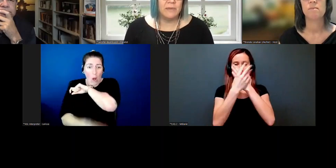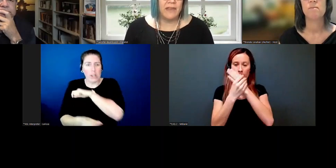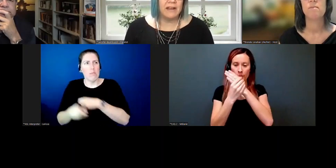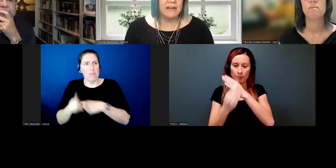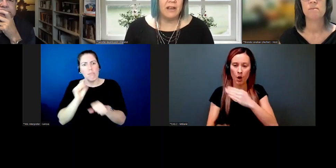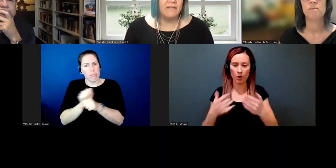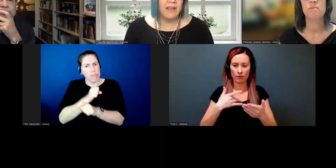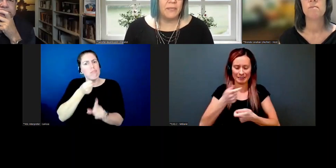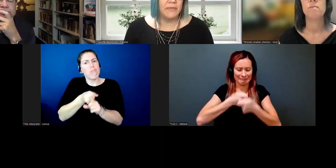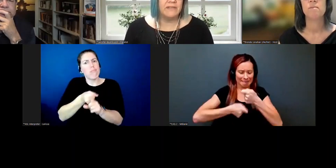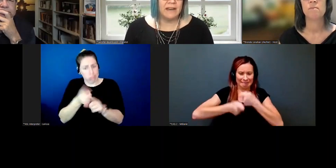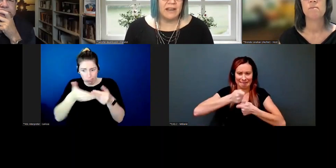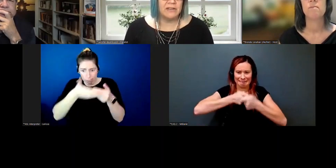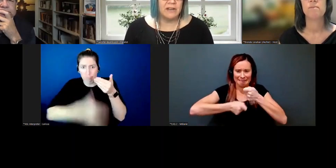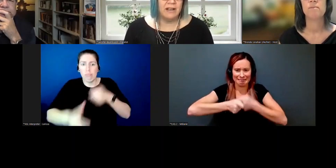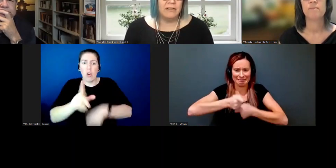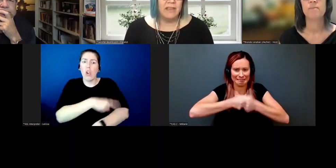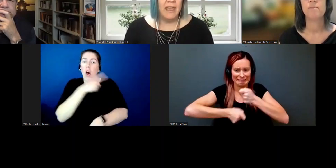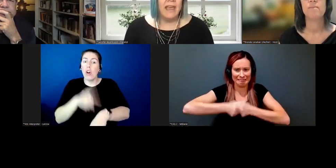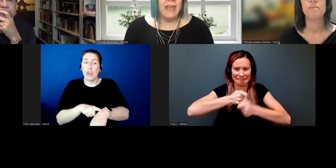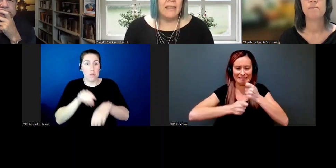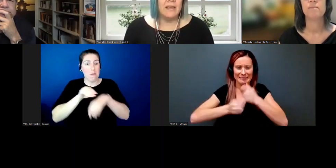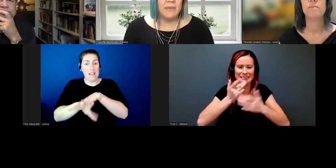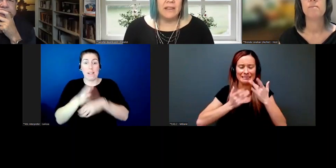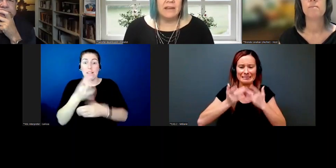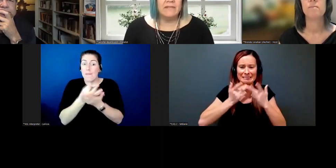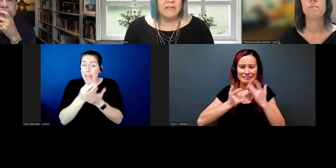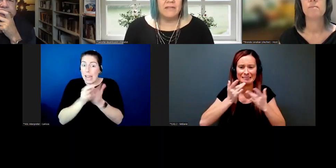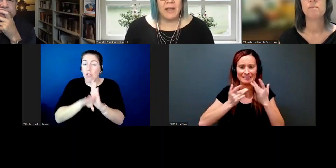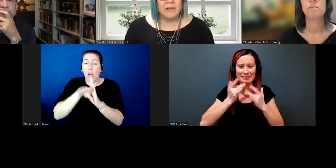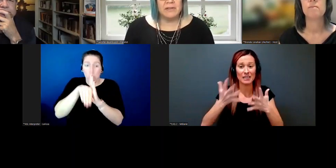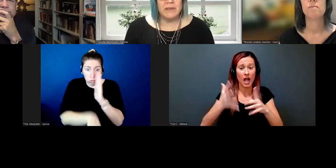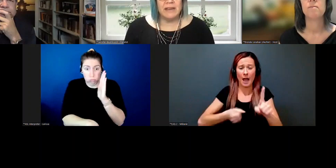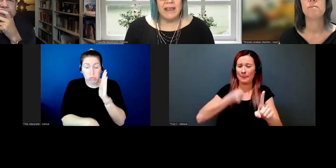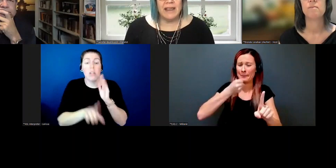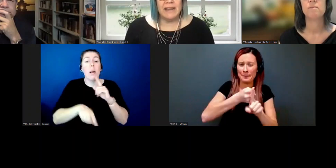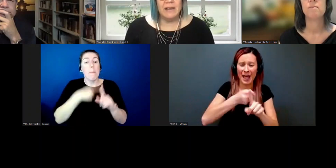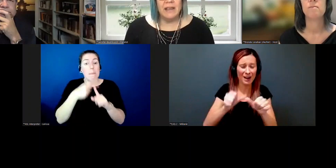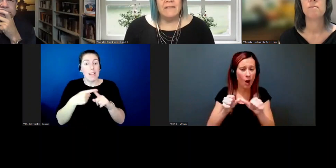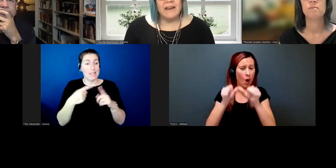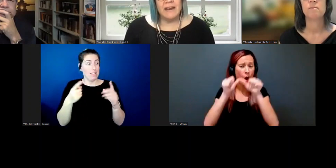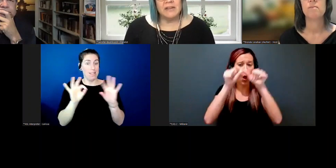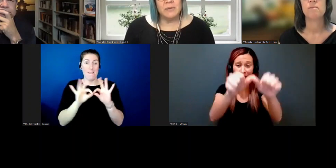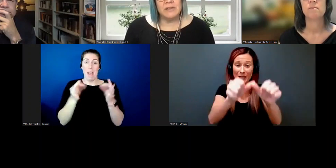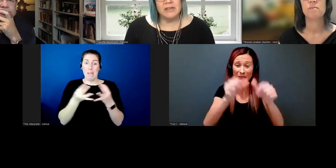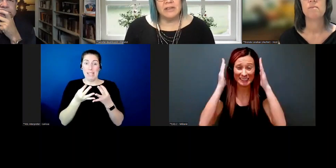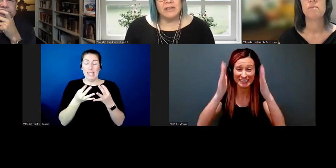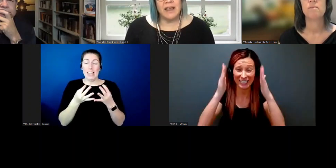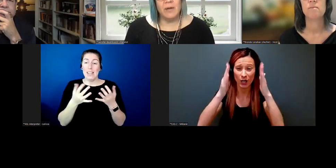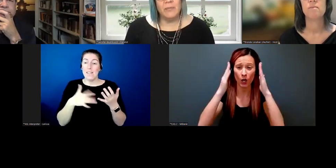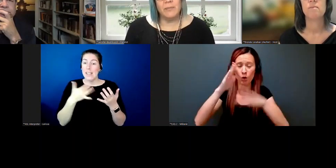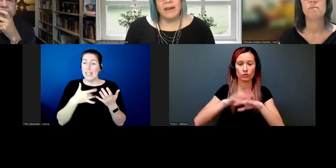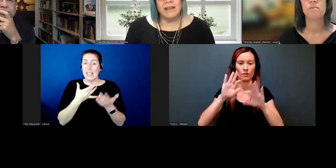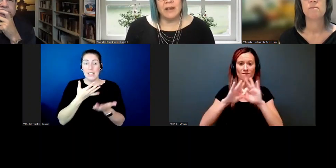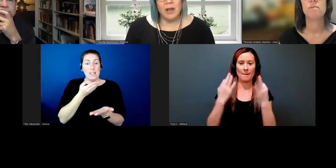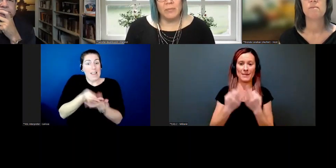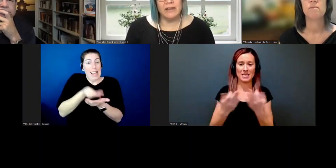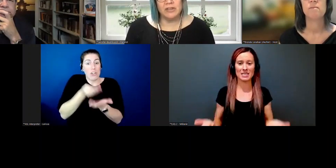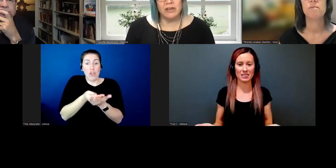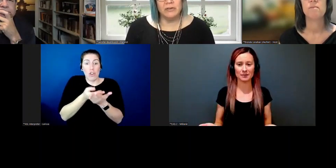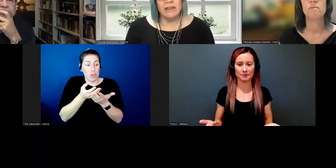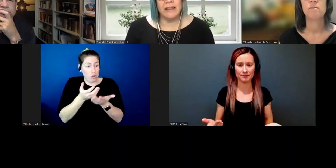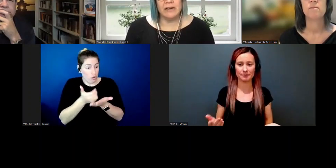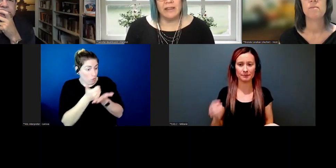long-term effects on families' financial health and the ability for family to be in any financial position to help their medically